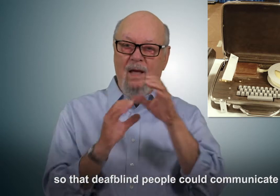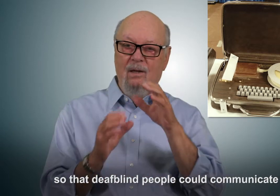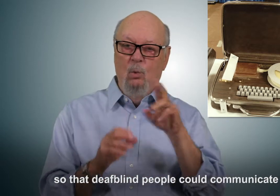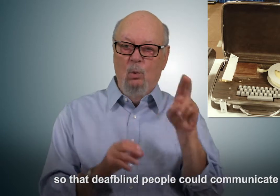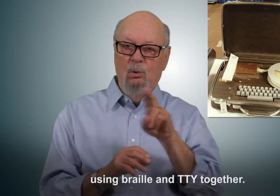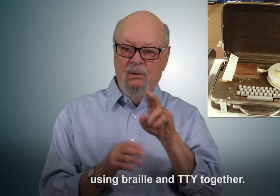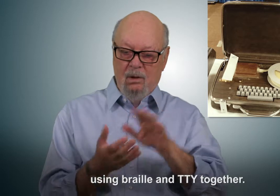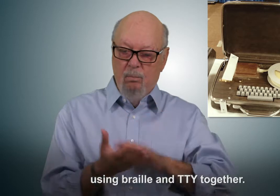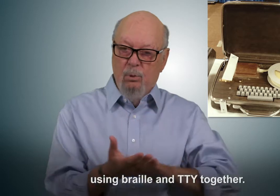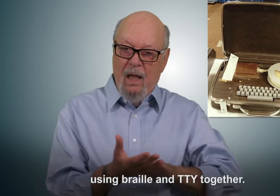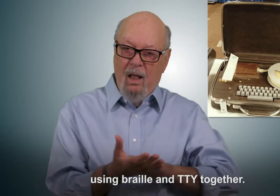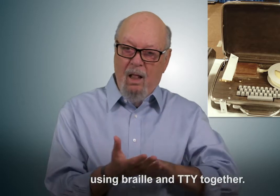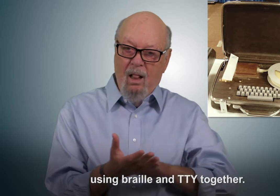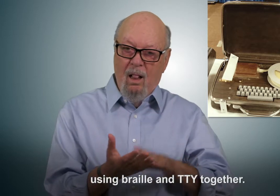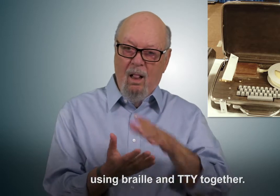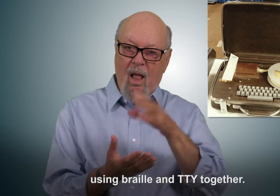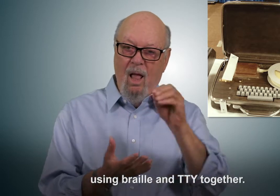using braille and TTY together.